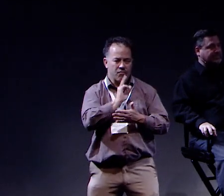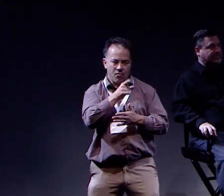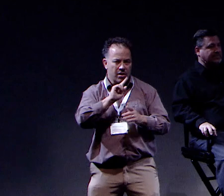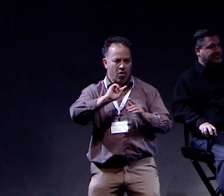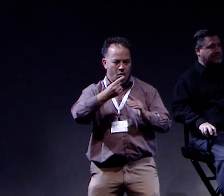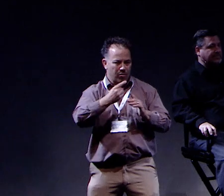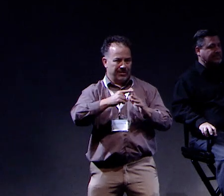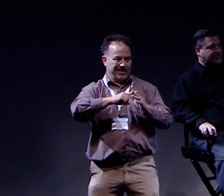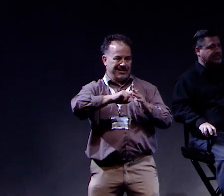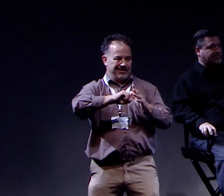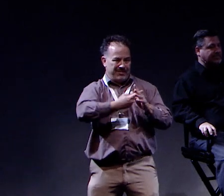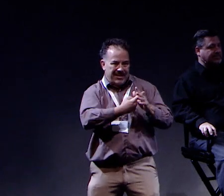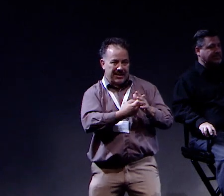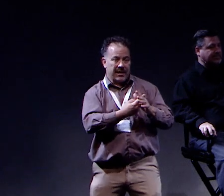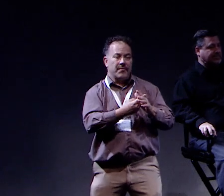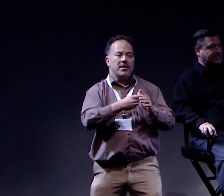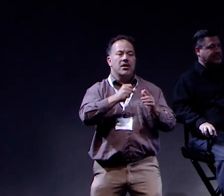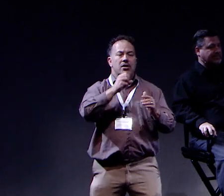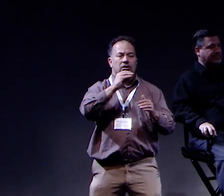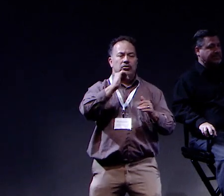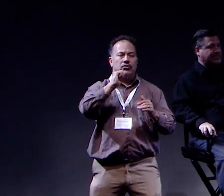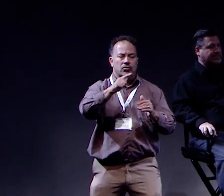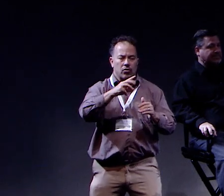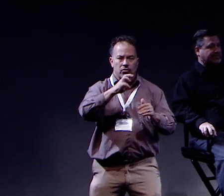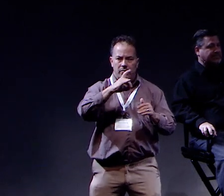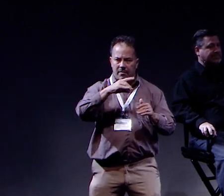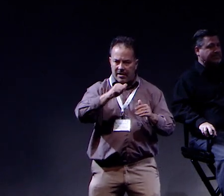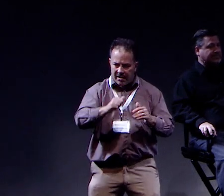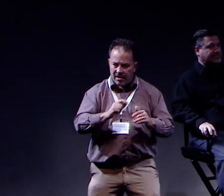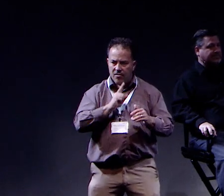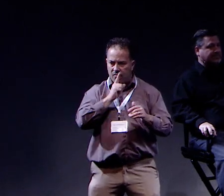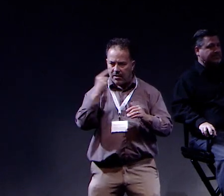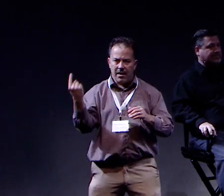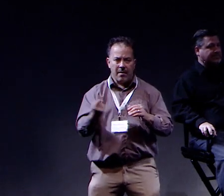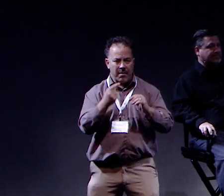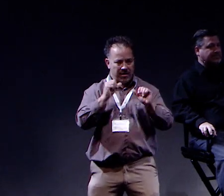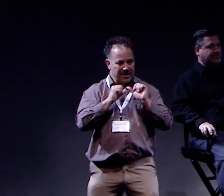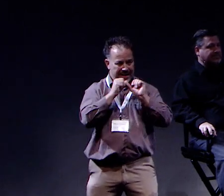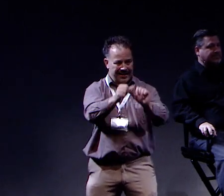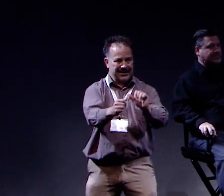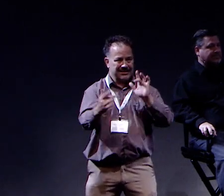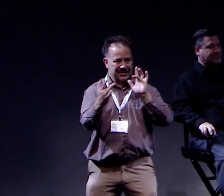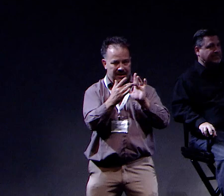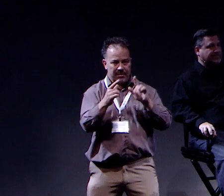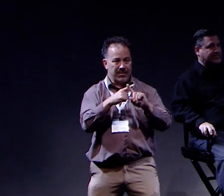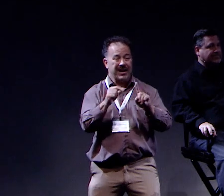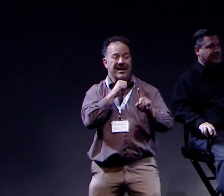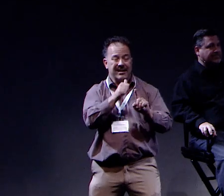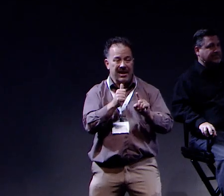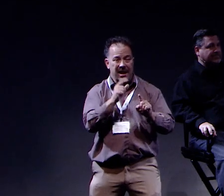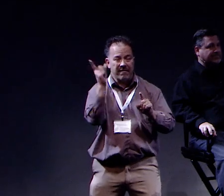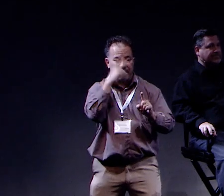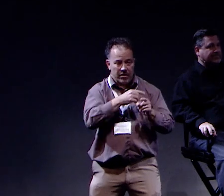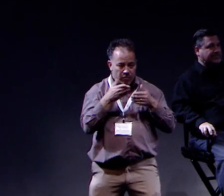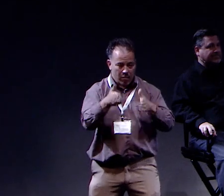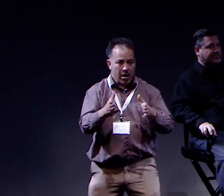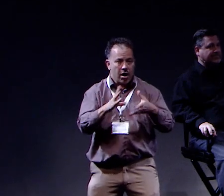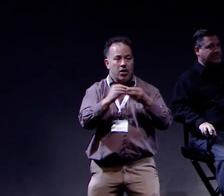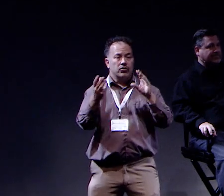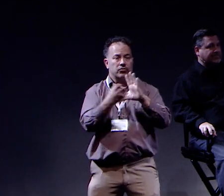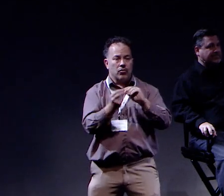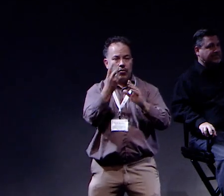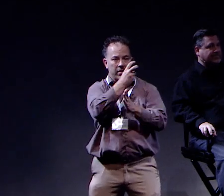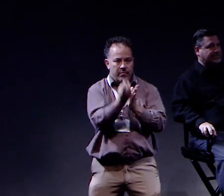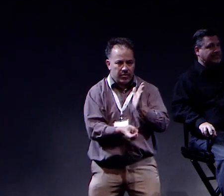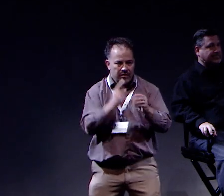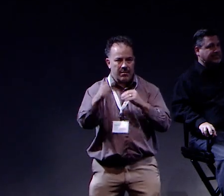And social media, when you think about it, is about constant connection, but in a nonfiction way. Story world immersion is about